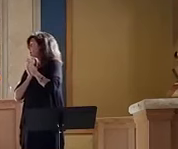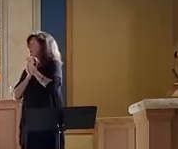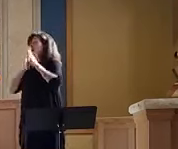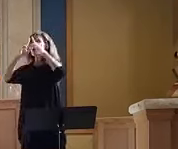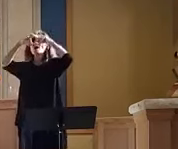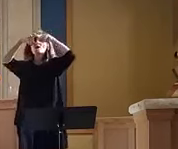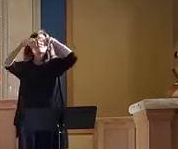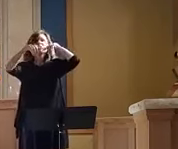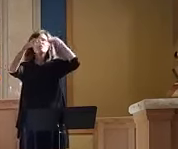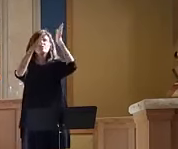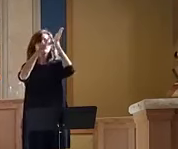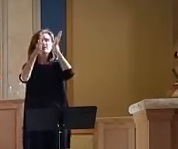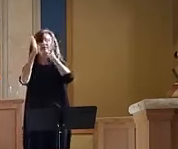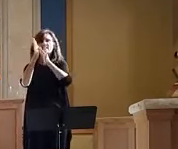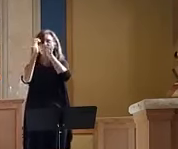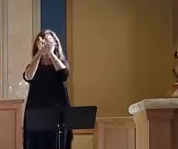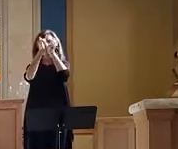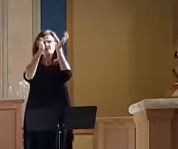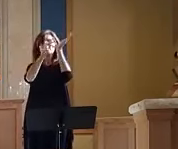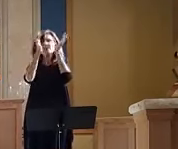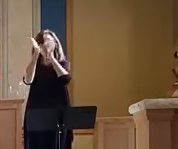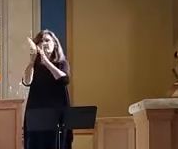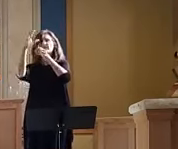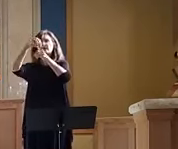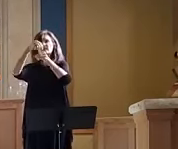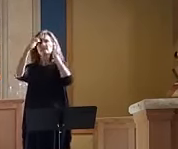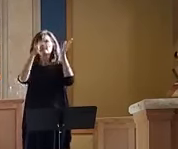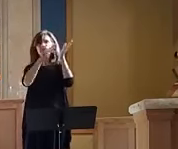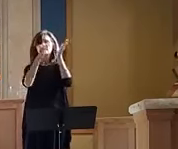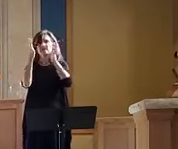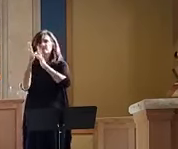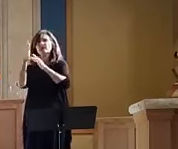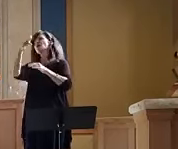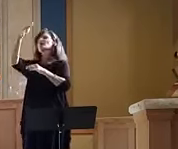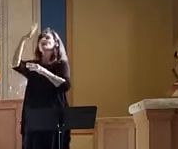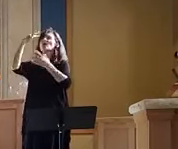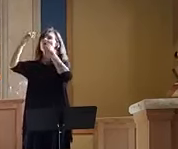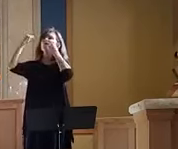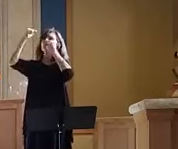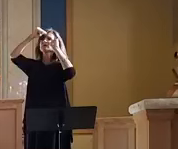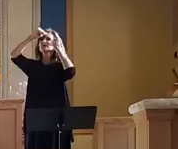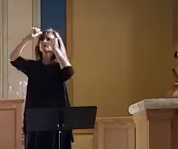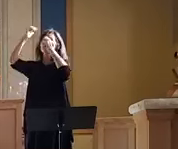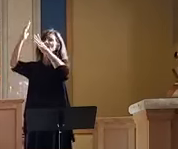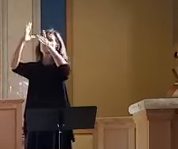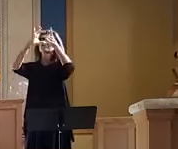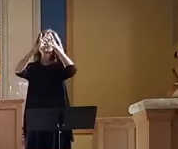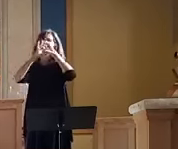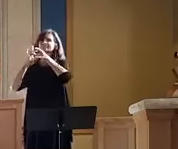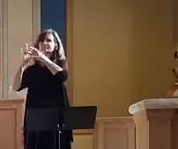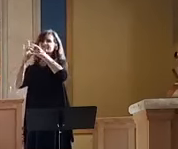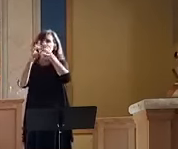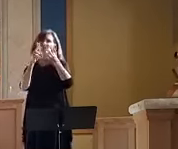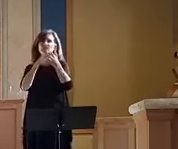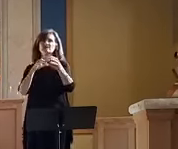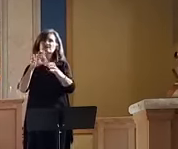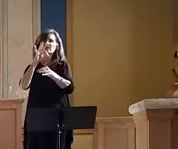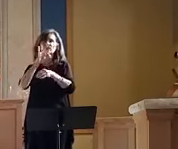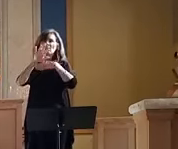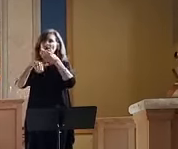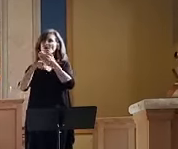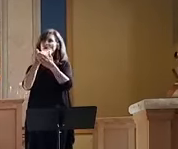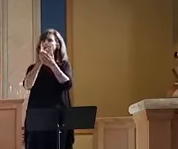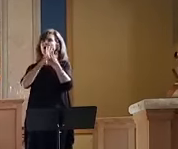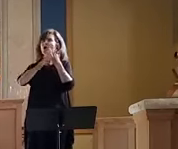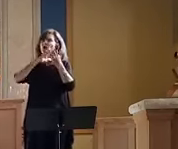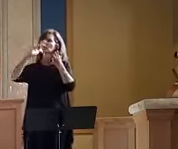Through him, and with him, and in him, O God, Almighty Father, in the unity of the Holy Spirit, all glory